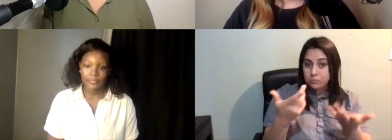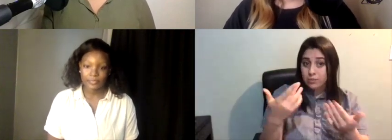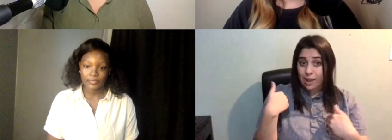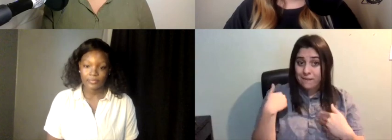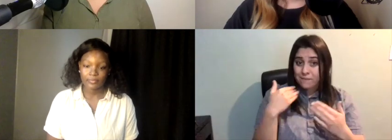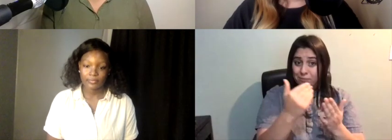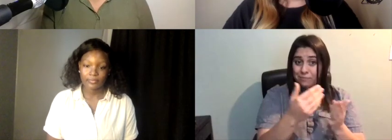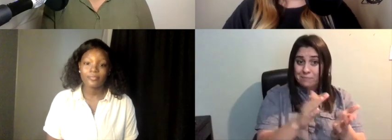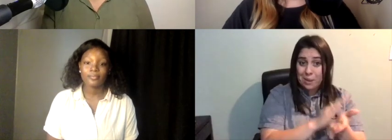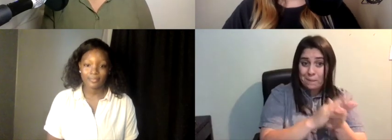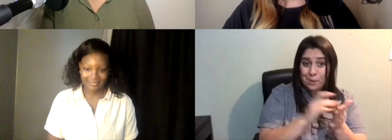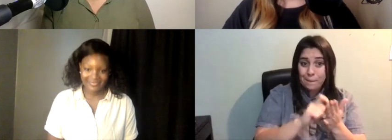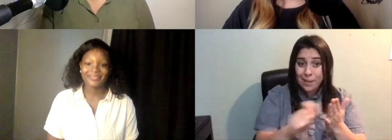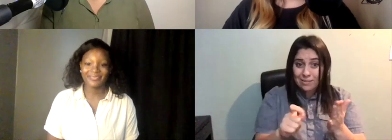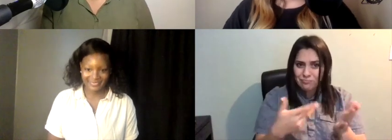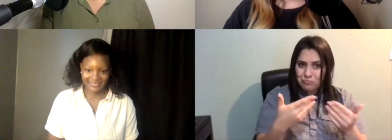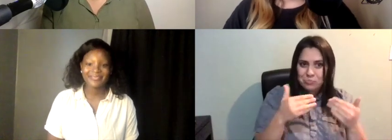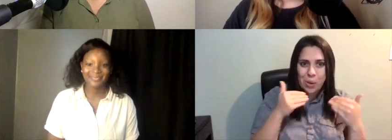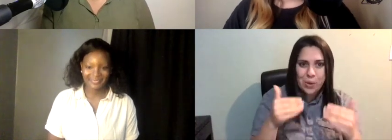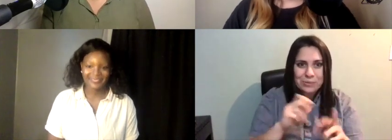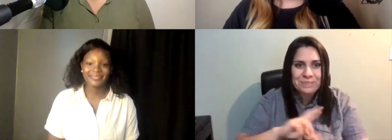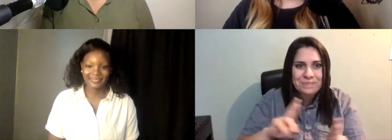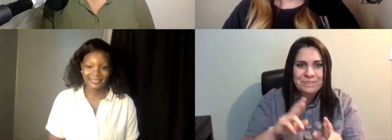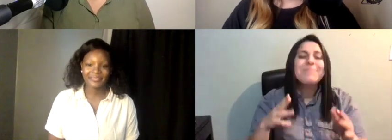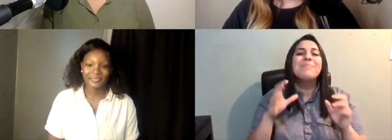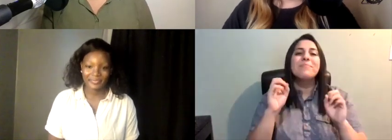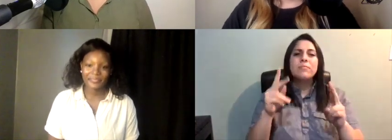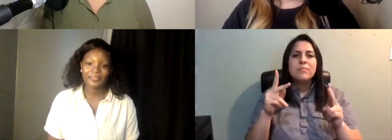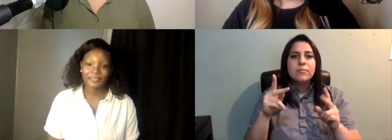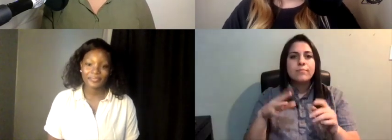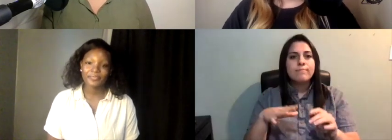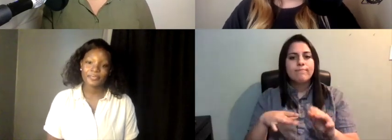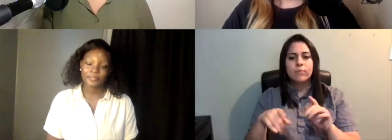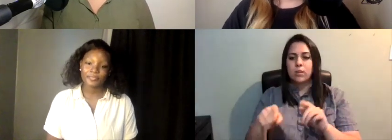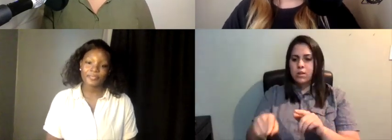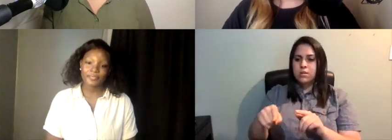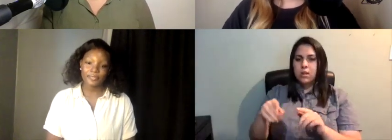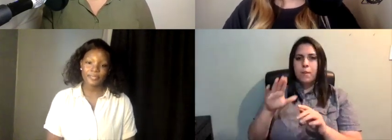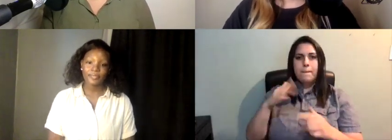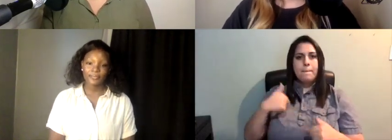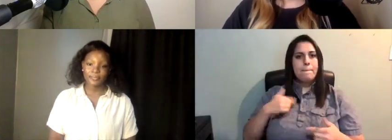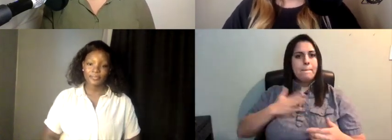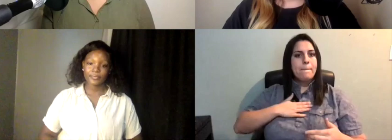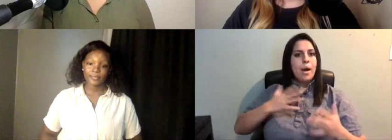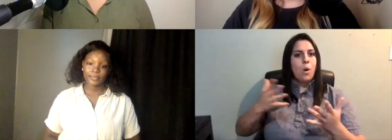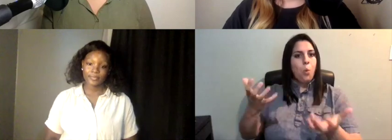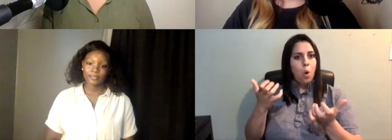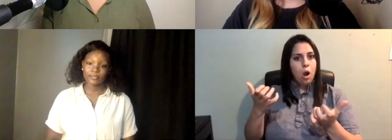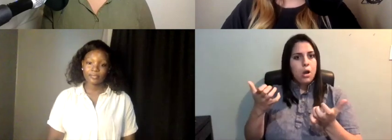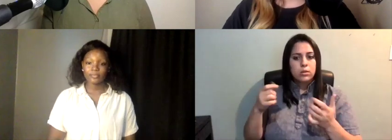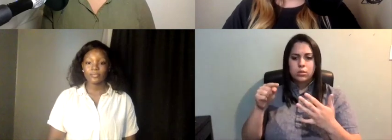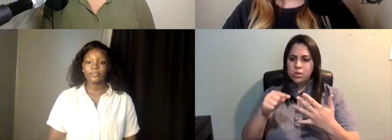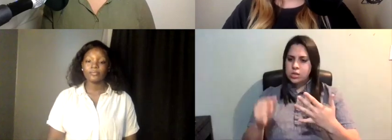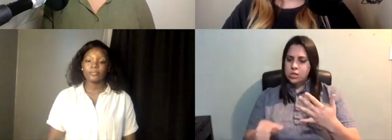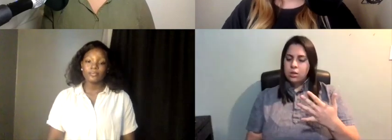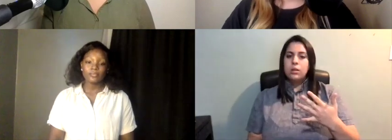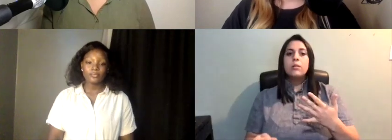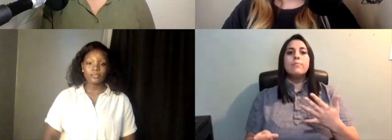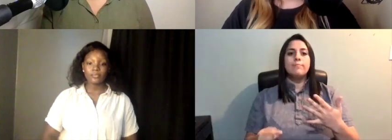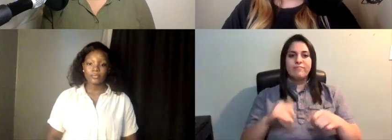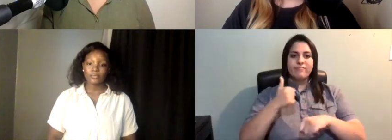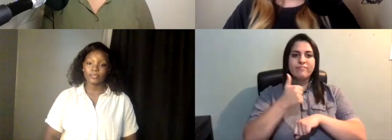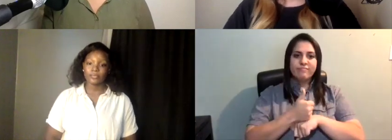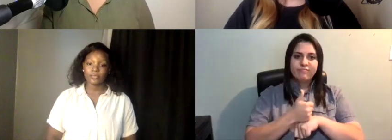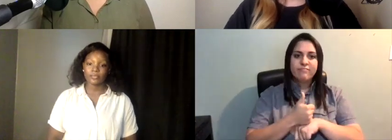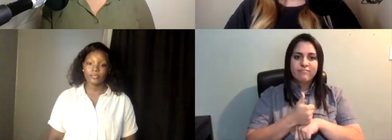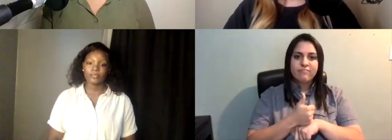get ready. identify your wants, industry, company size, transferable skills. And these are really big ones and